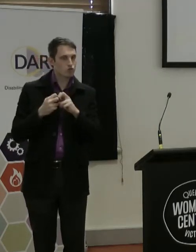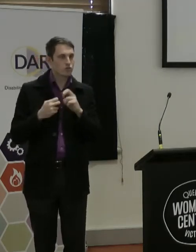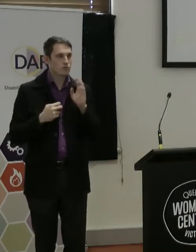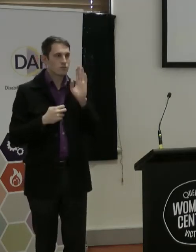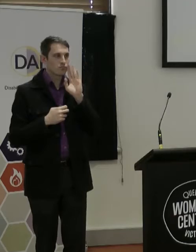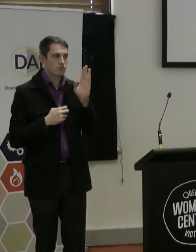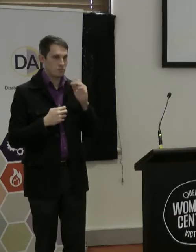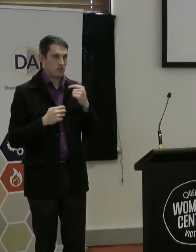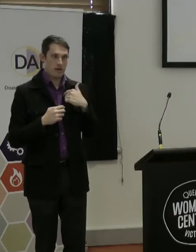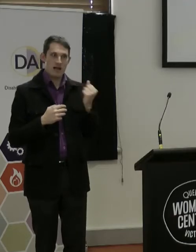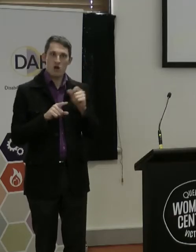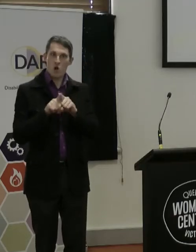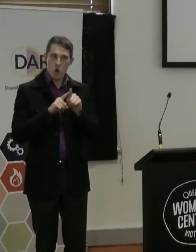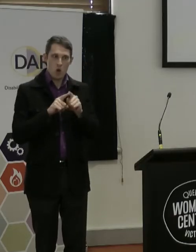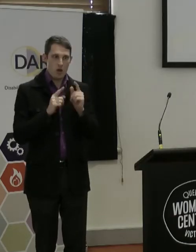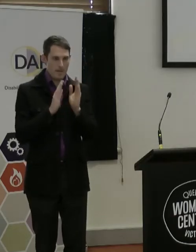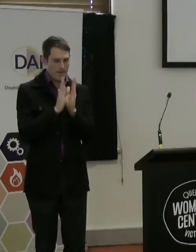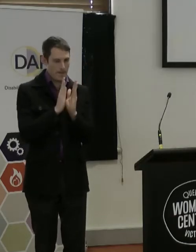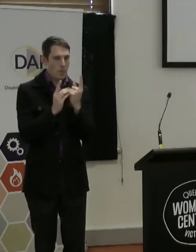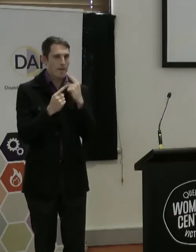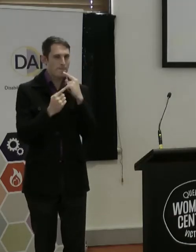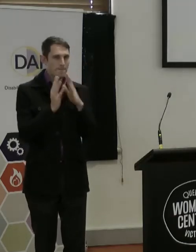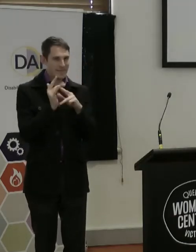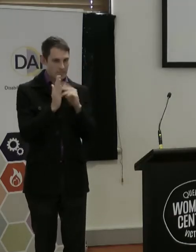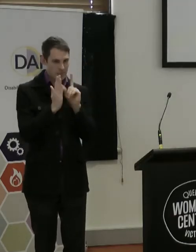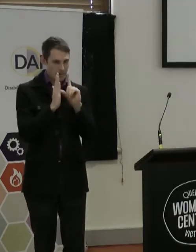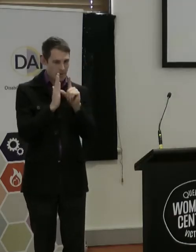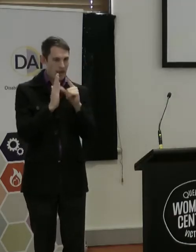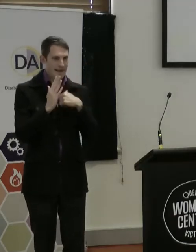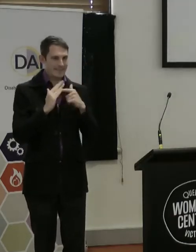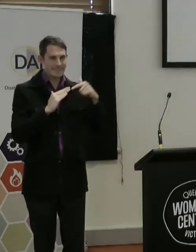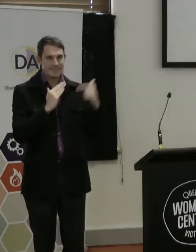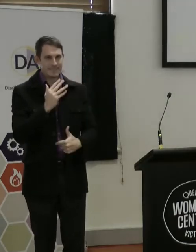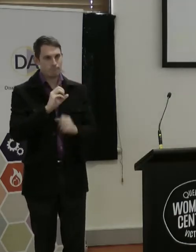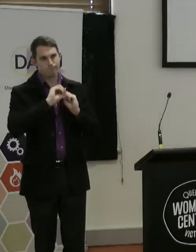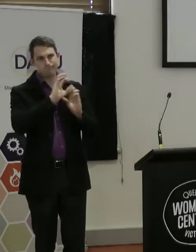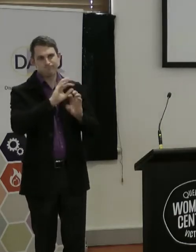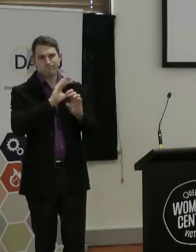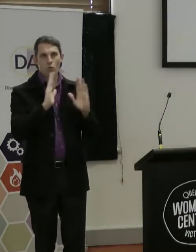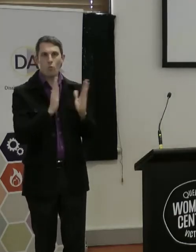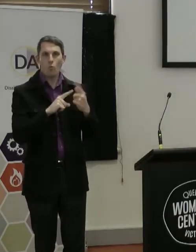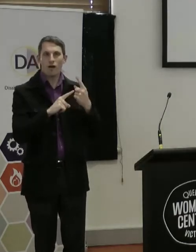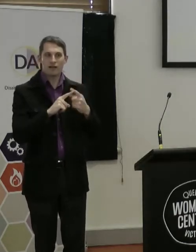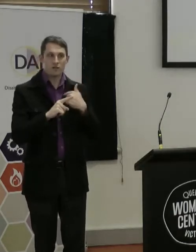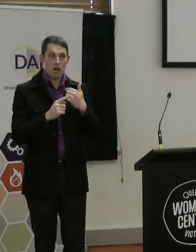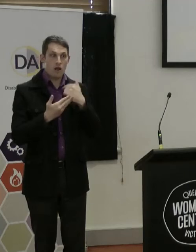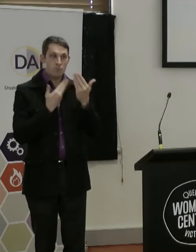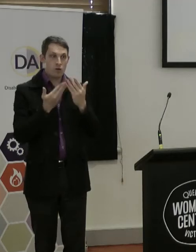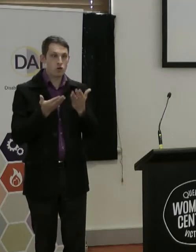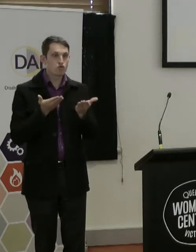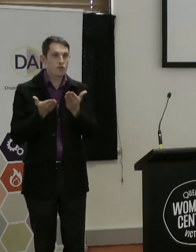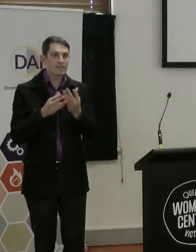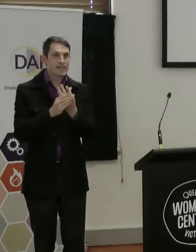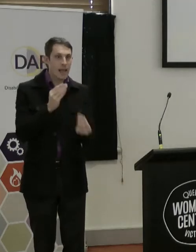quickly how to be concise, don't you? So in my 1 minute, I had to cover issues relating to service gaps for people outside